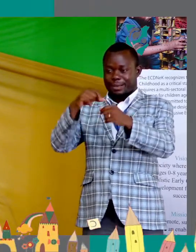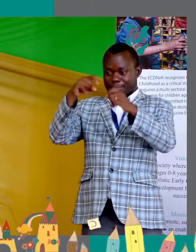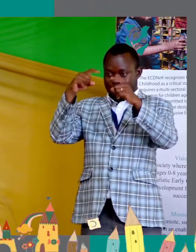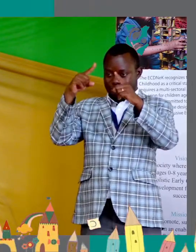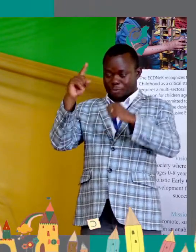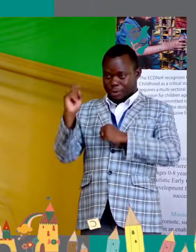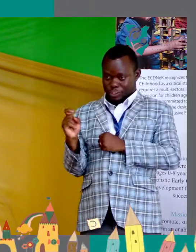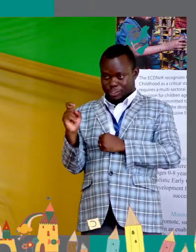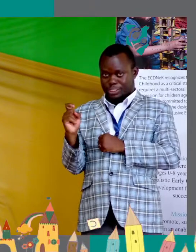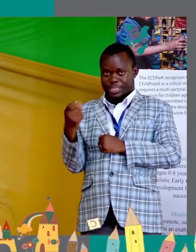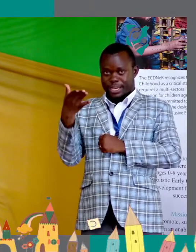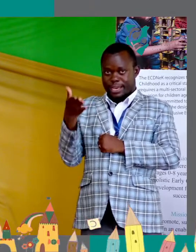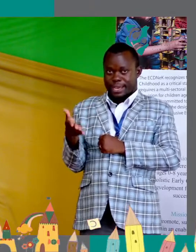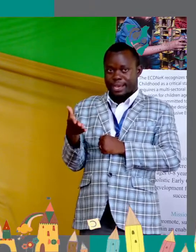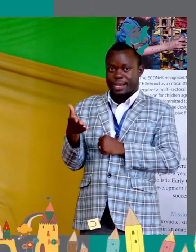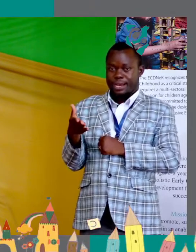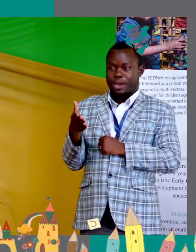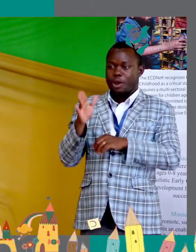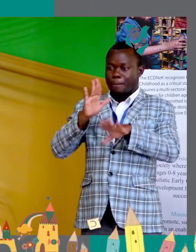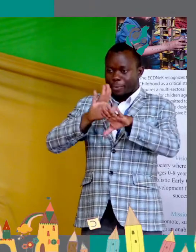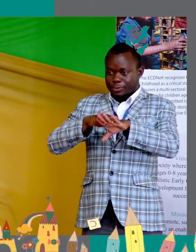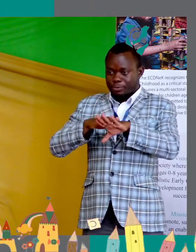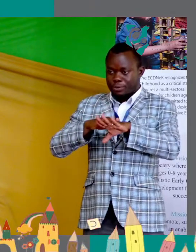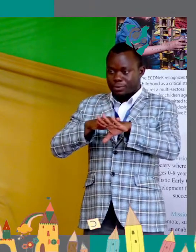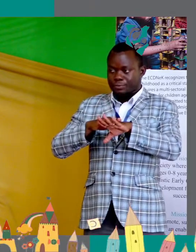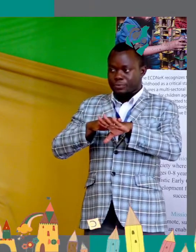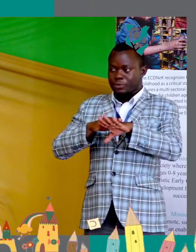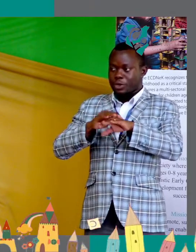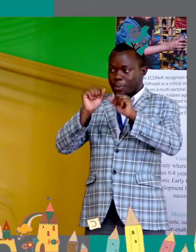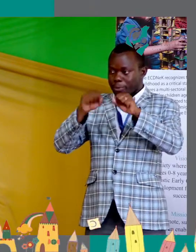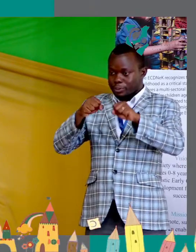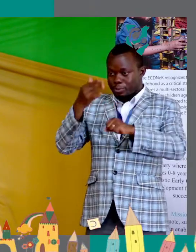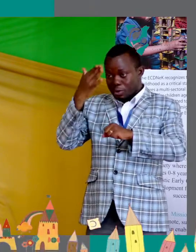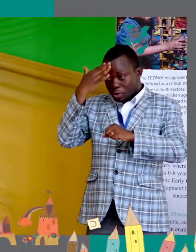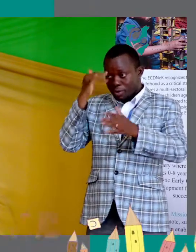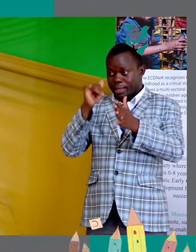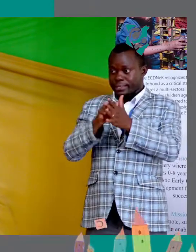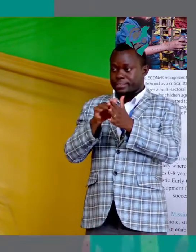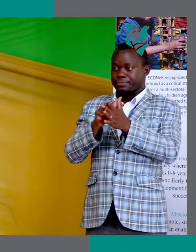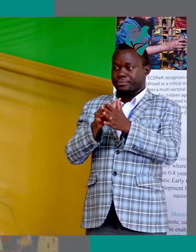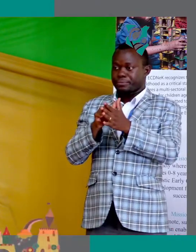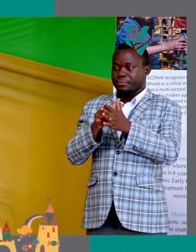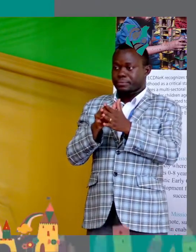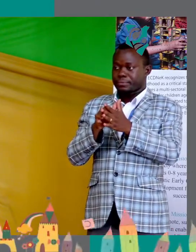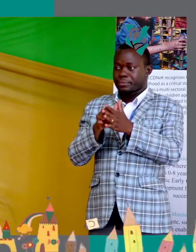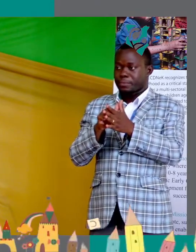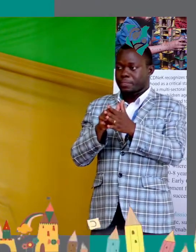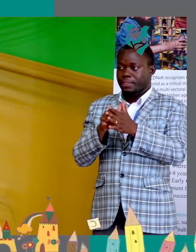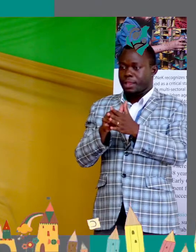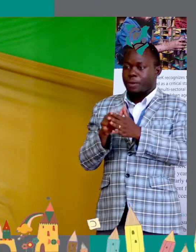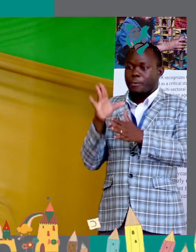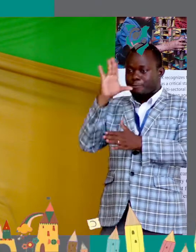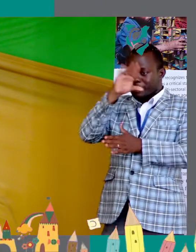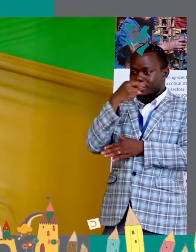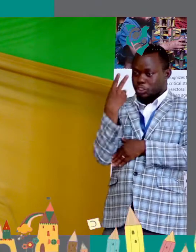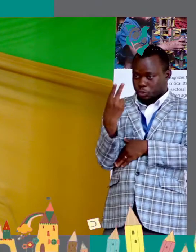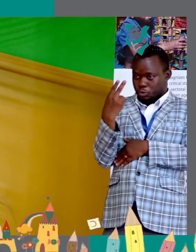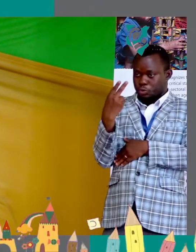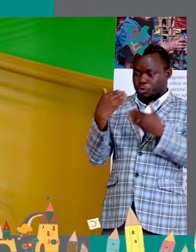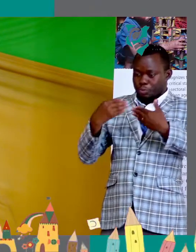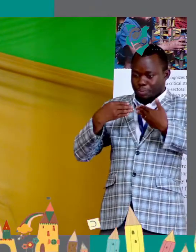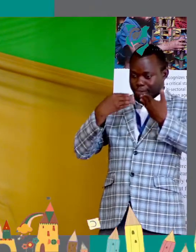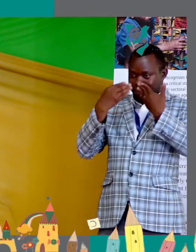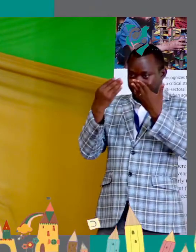plenary. You will notice that we have skipped presentations because we've been requested by those that were to present to